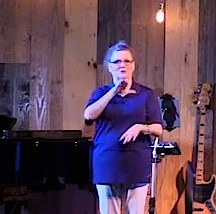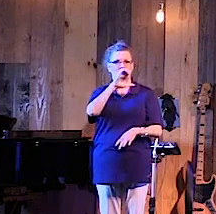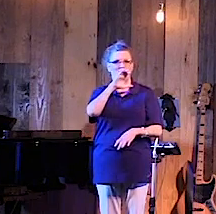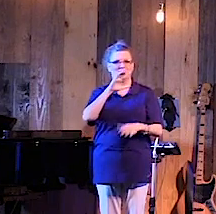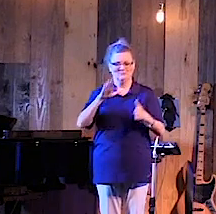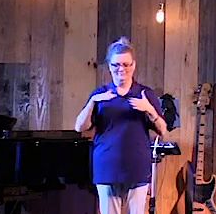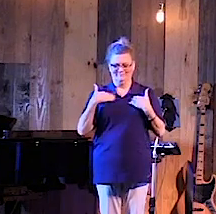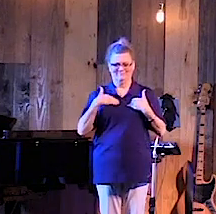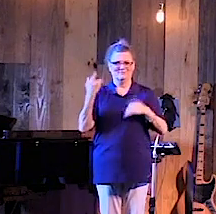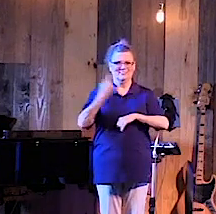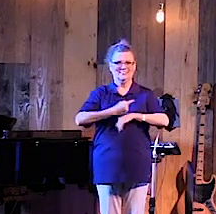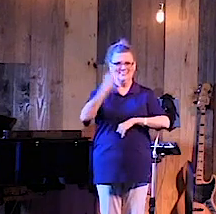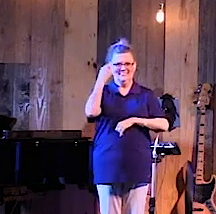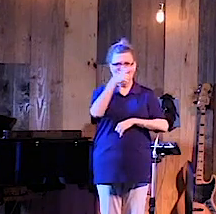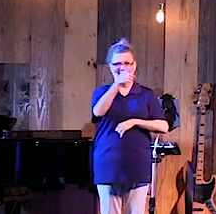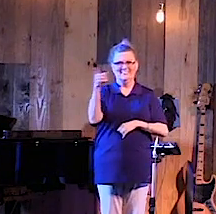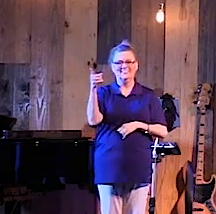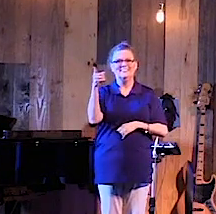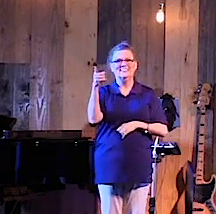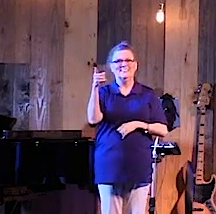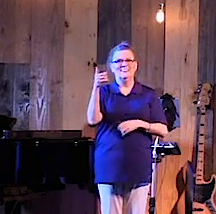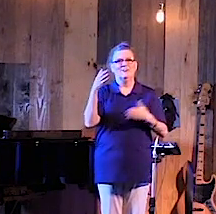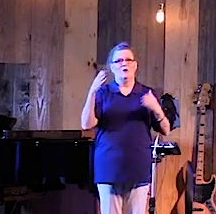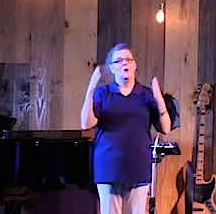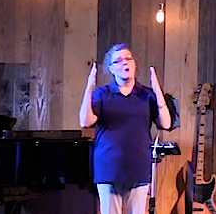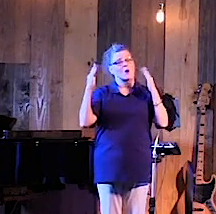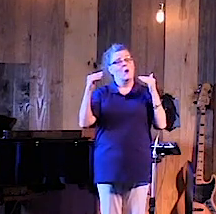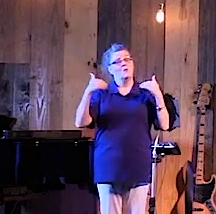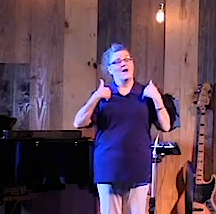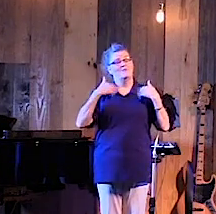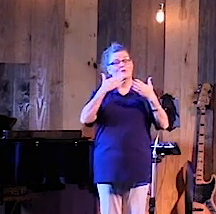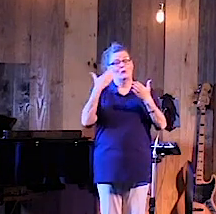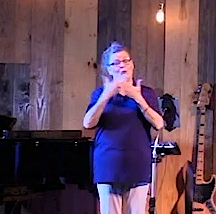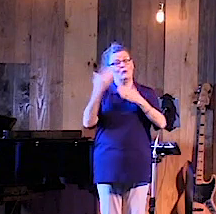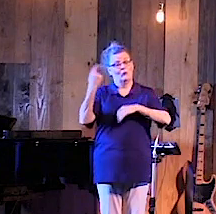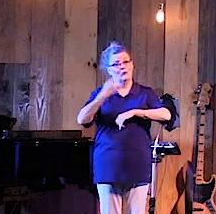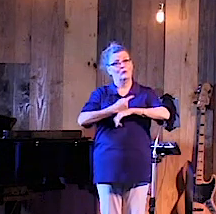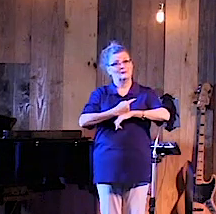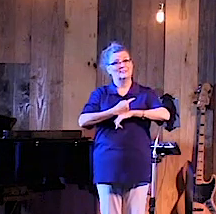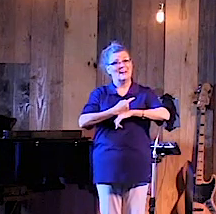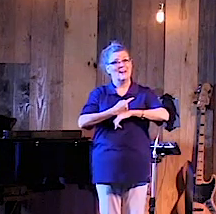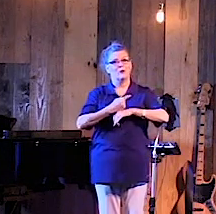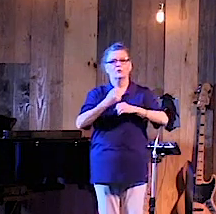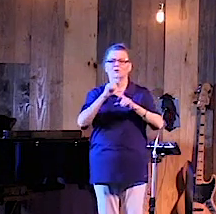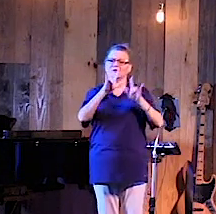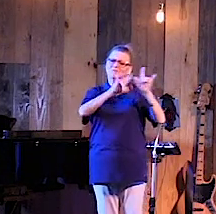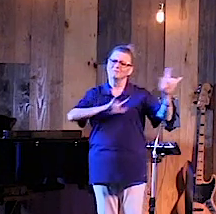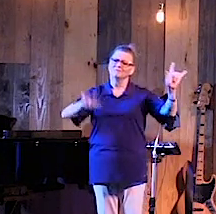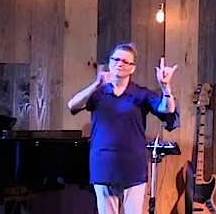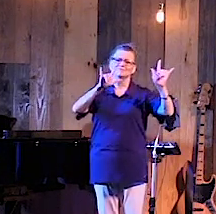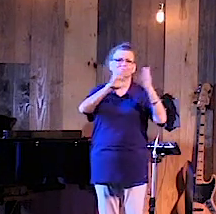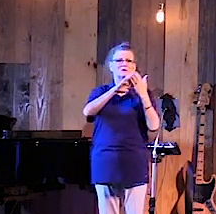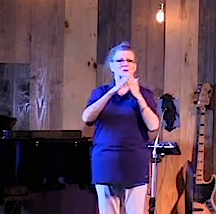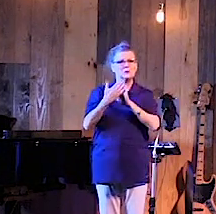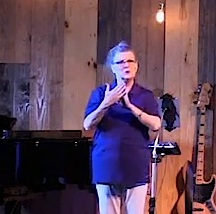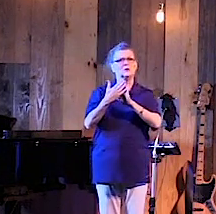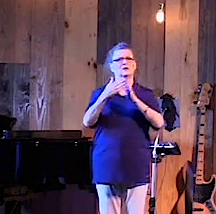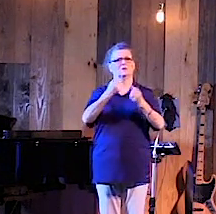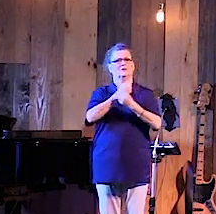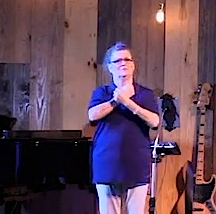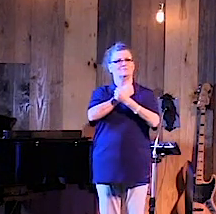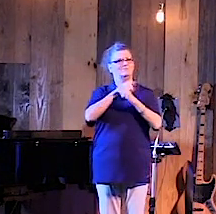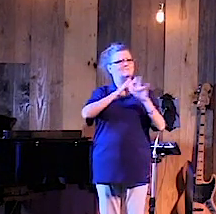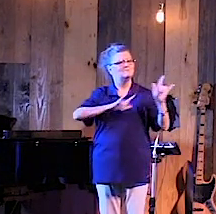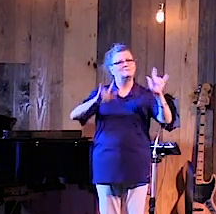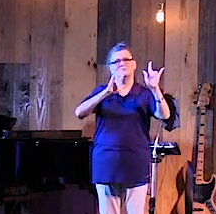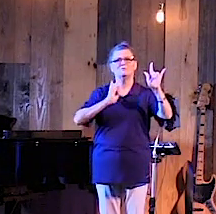Day. We hope you're having a good day in the midst of all this. We want you to know that we're here. We love this community, and we love our people in our church, and we